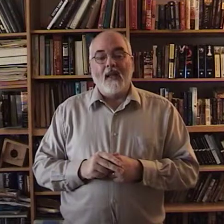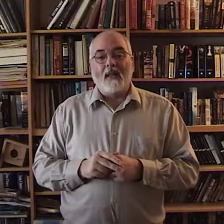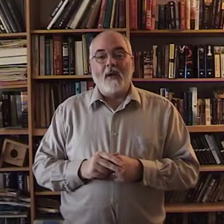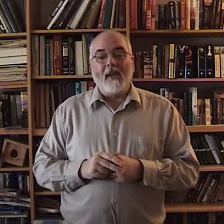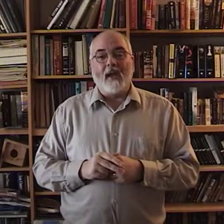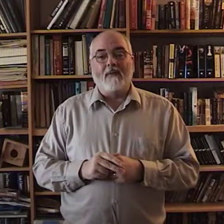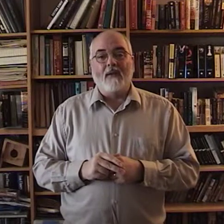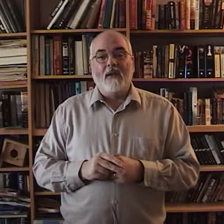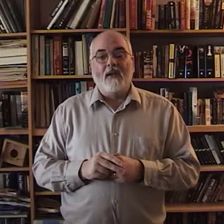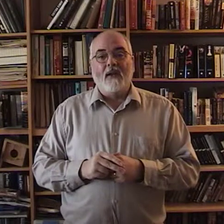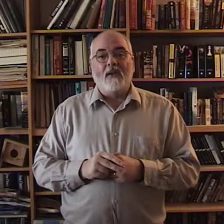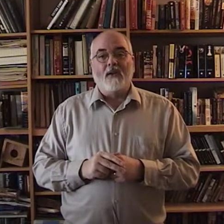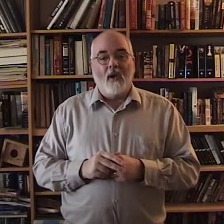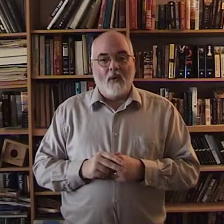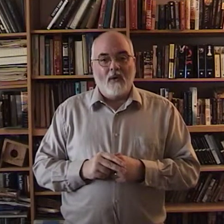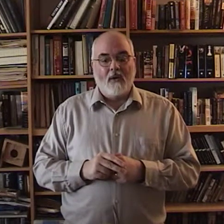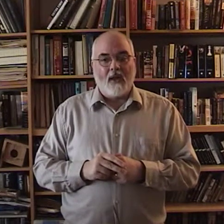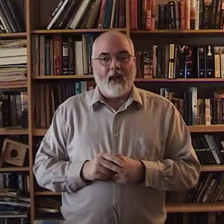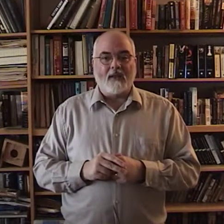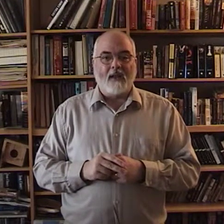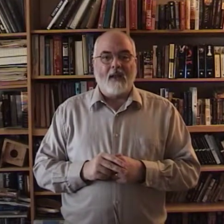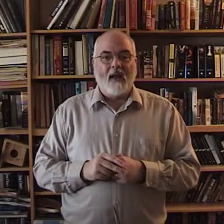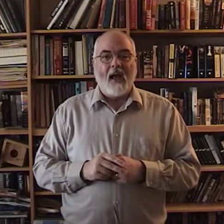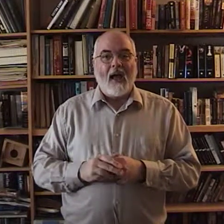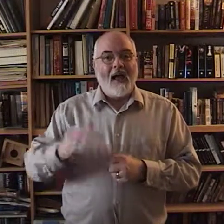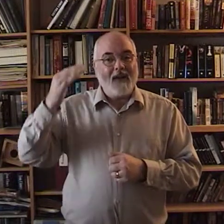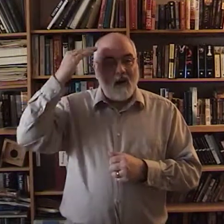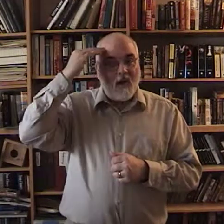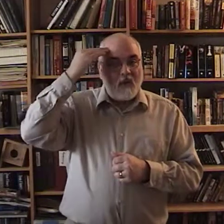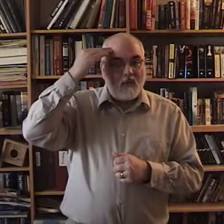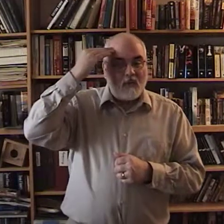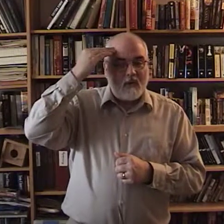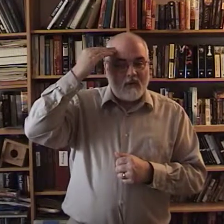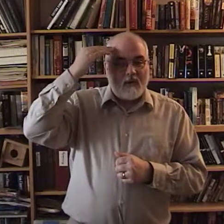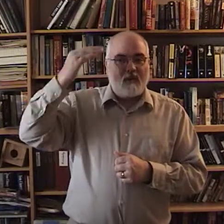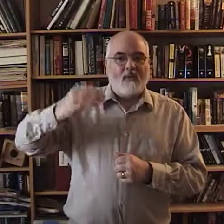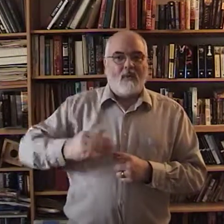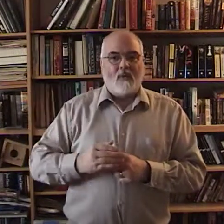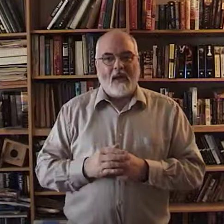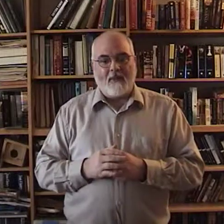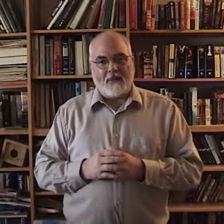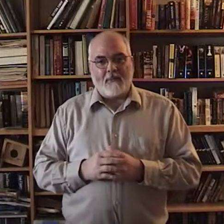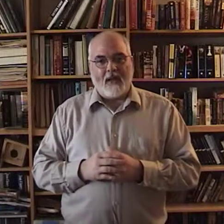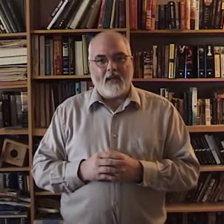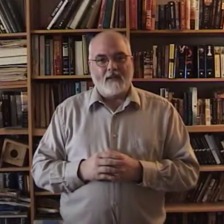Then we have no, as in, I know we have some bananas,